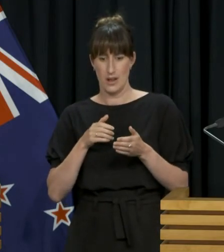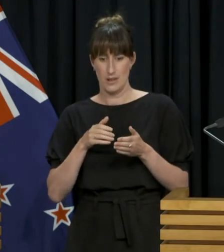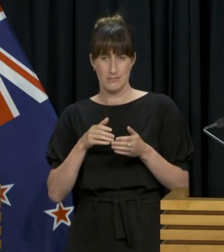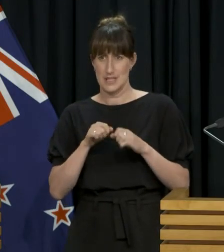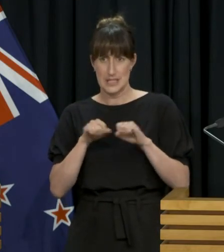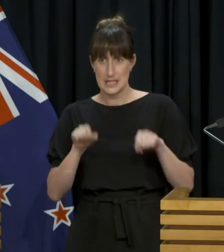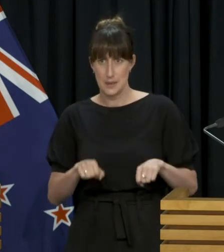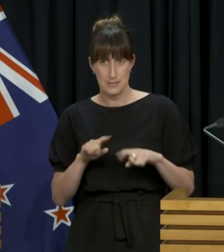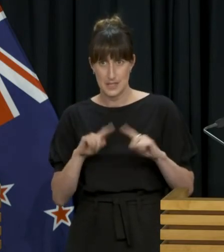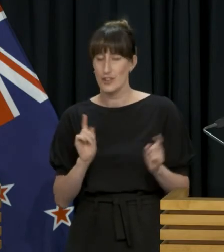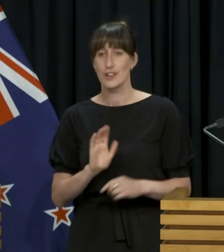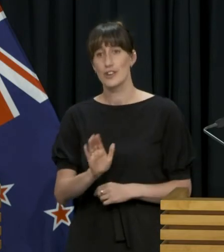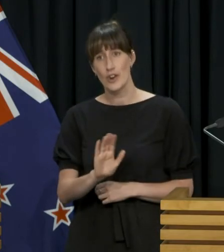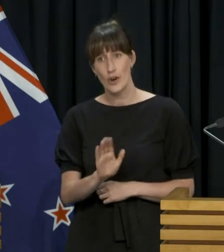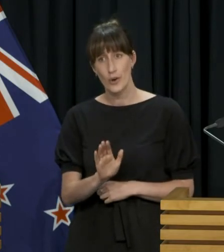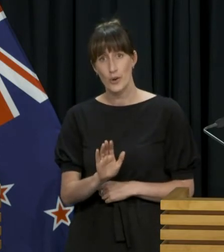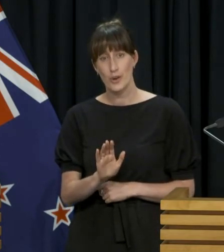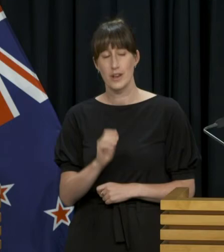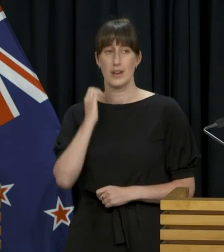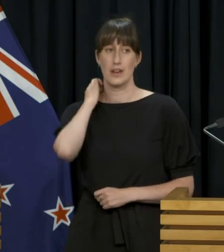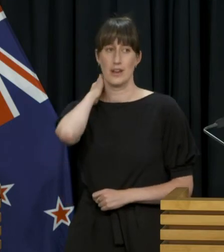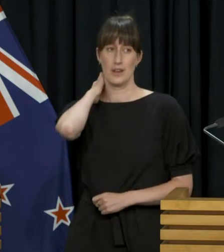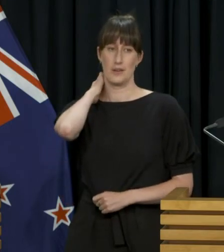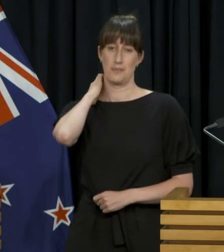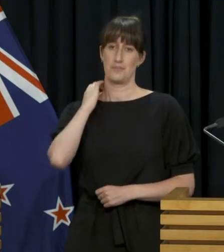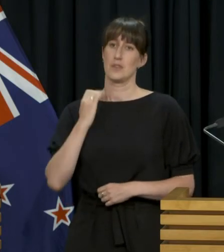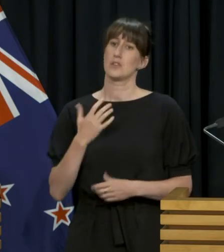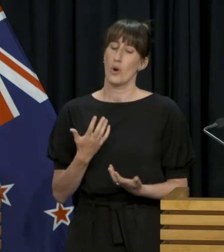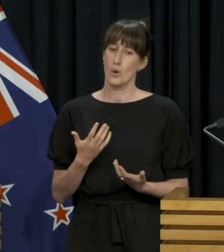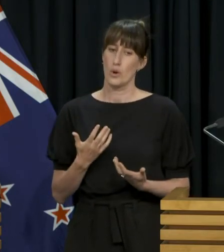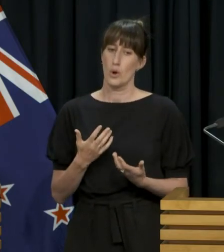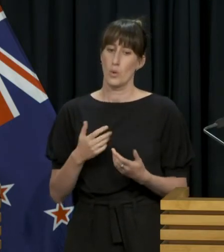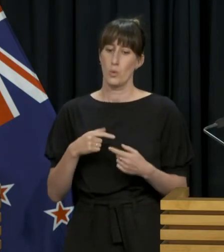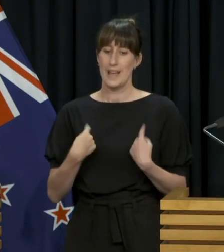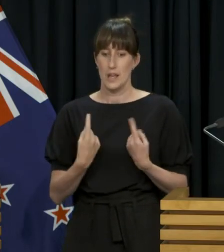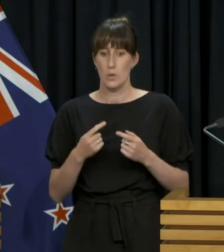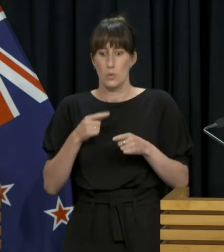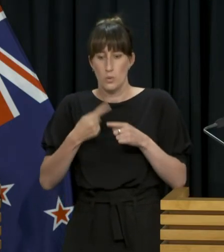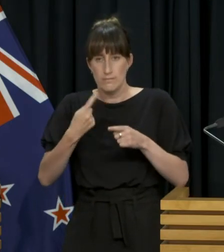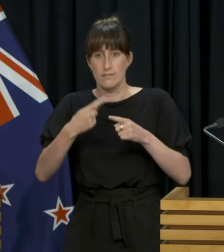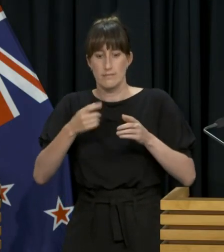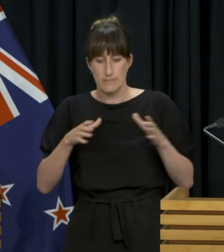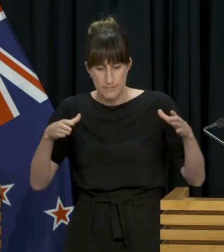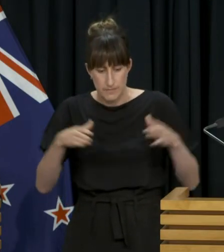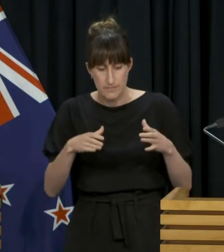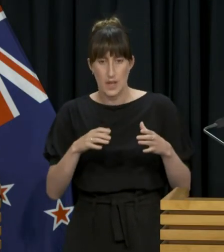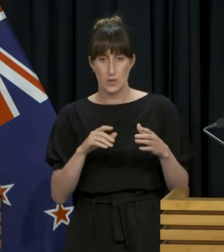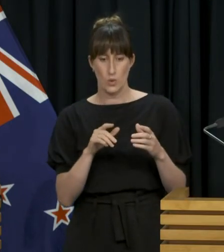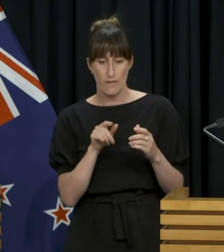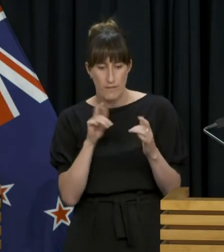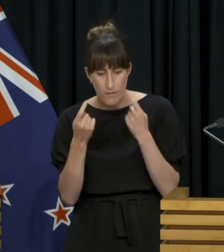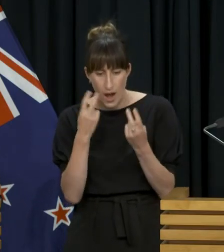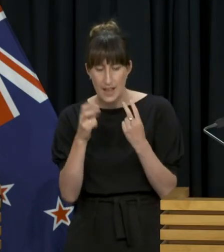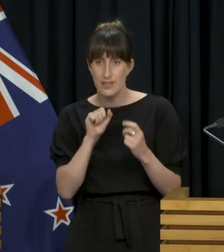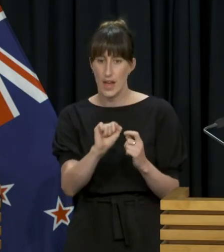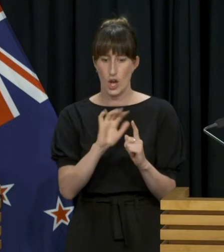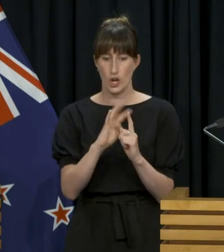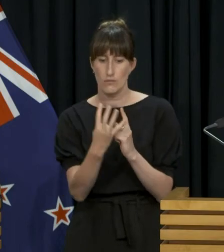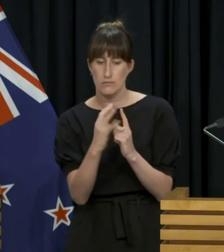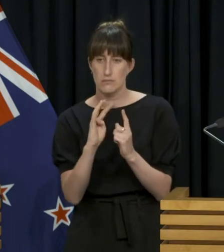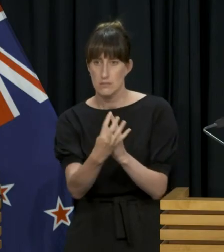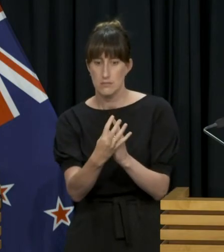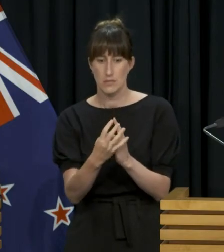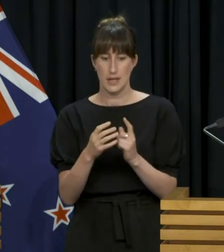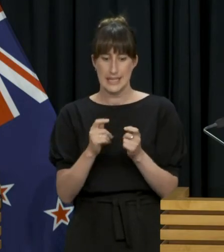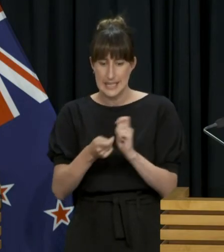was. We can then work very quickly to isolate those cases, to isolate their close contacts, to do testing, and to make sure